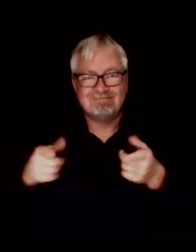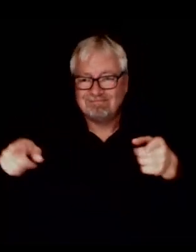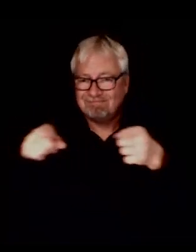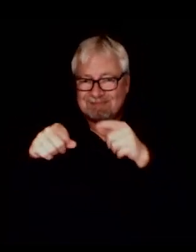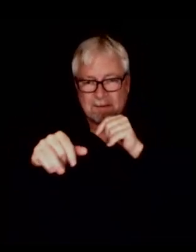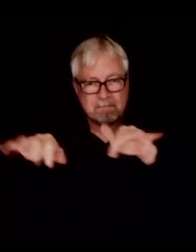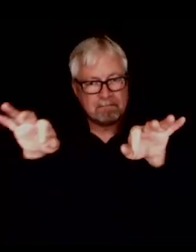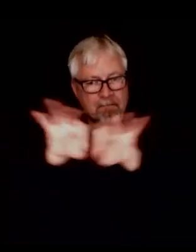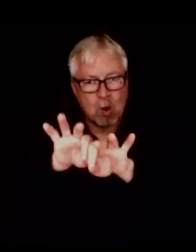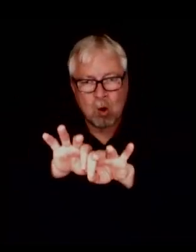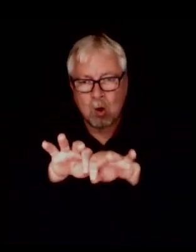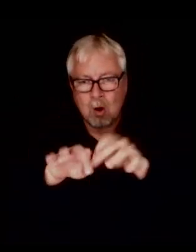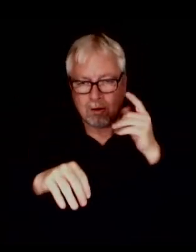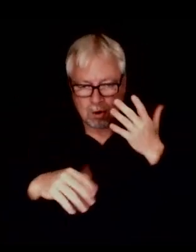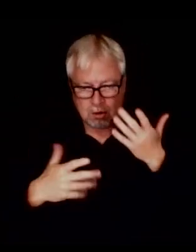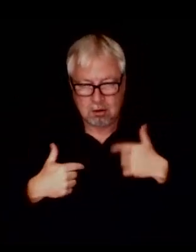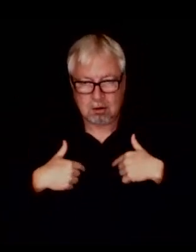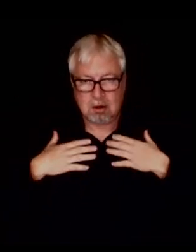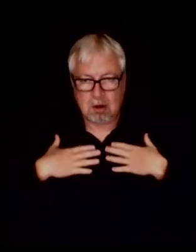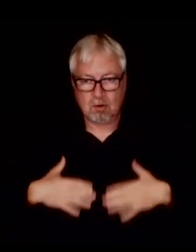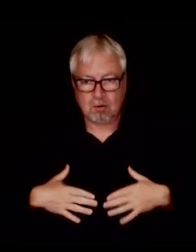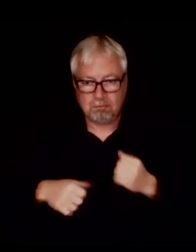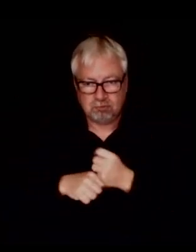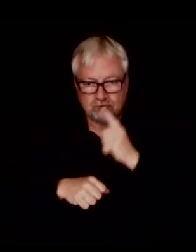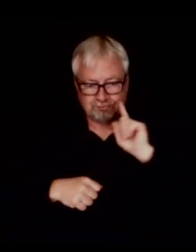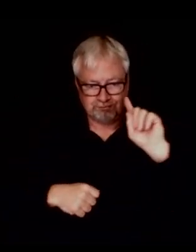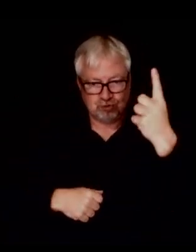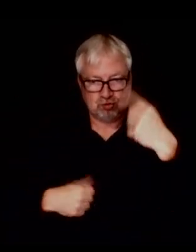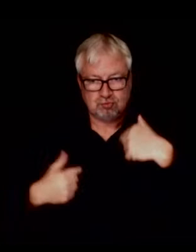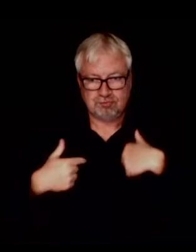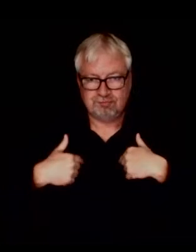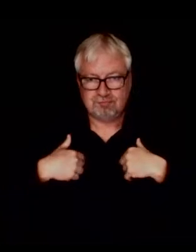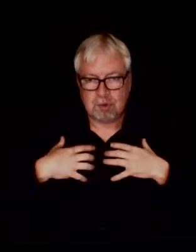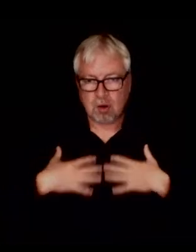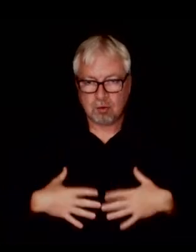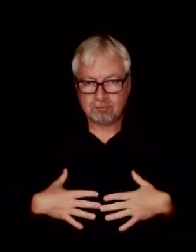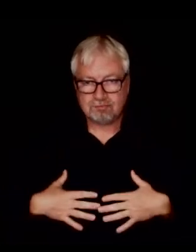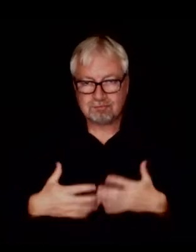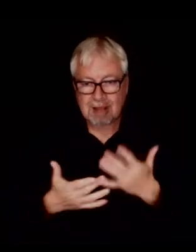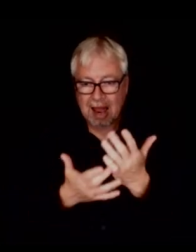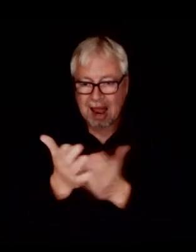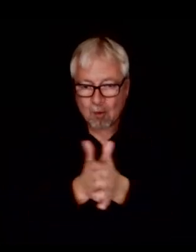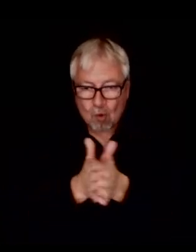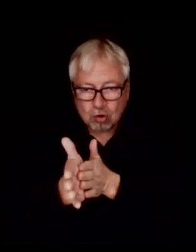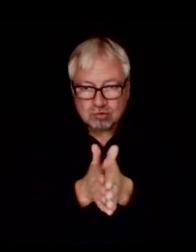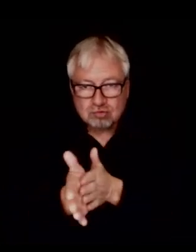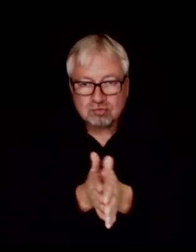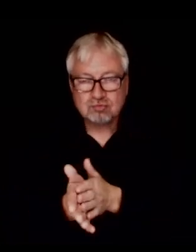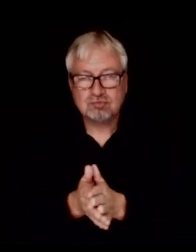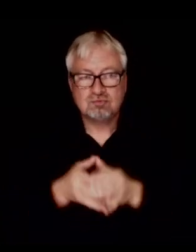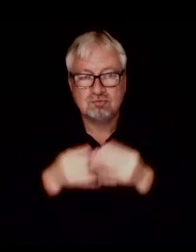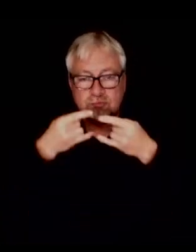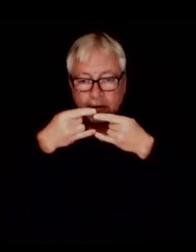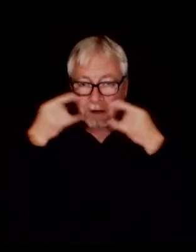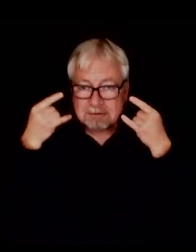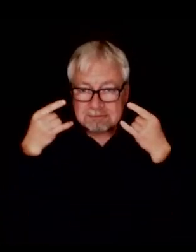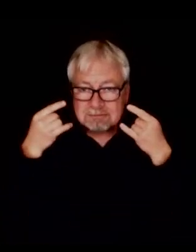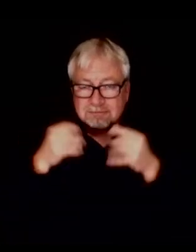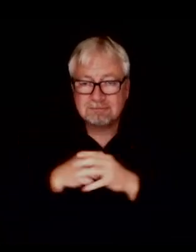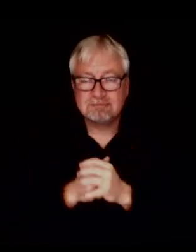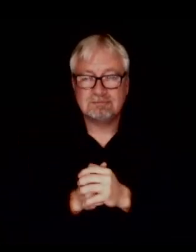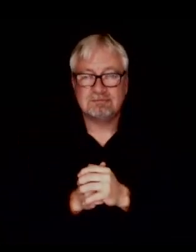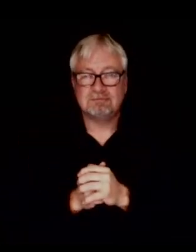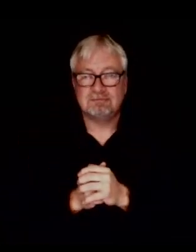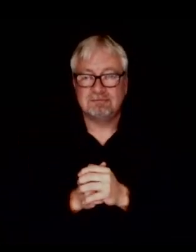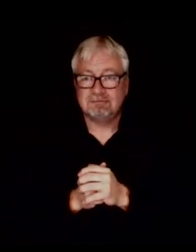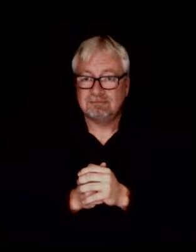are eligible. Wash hands frequently. Get tested. Wear a mask, even during sports. I know it